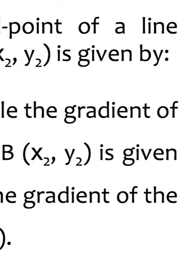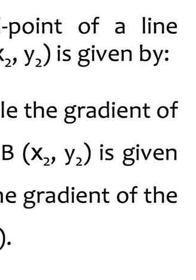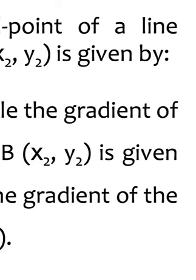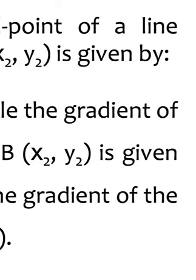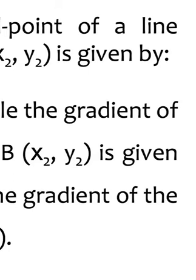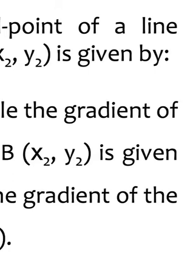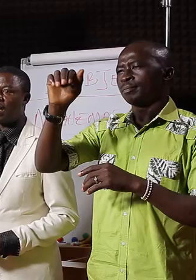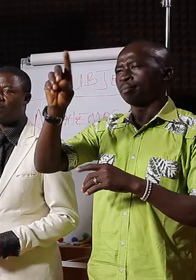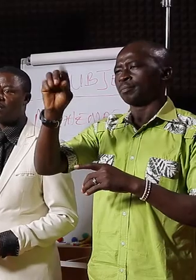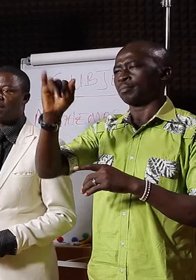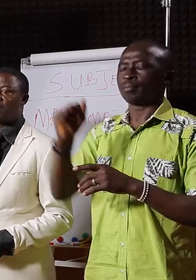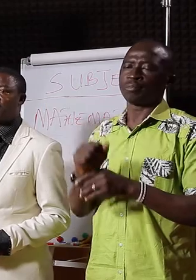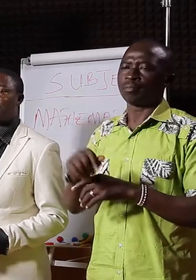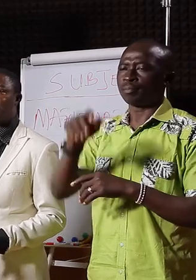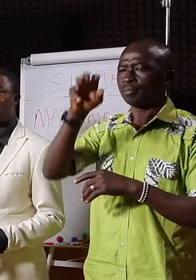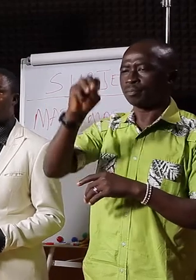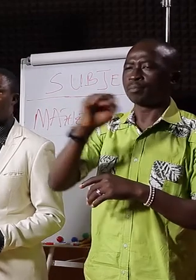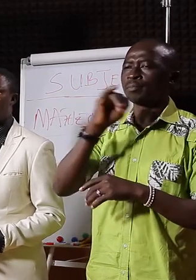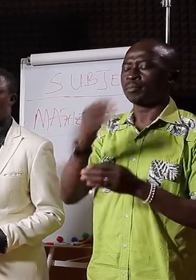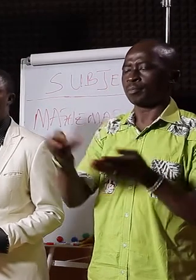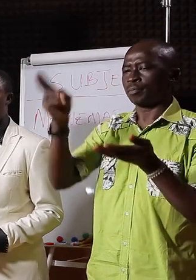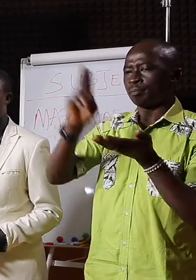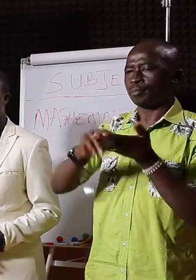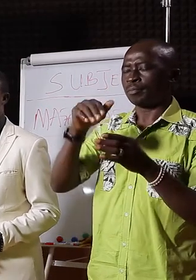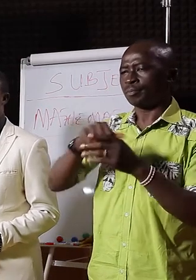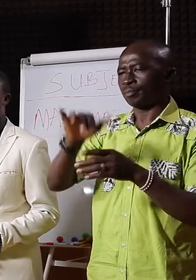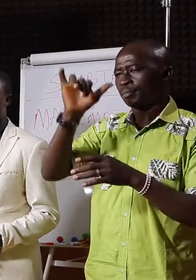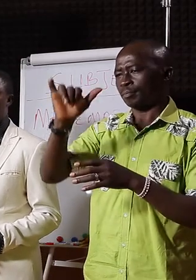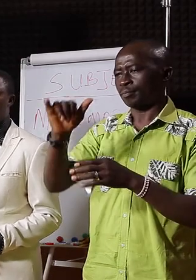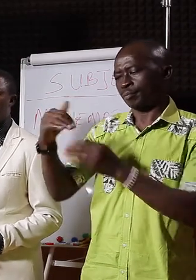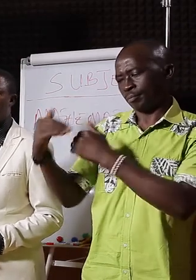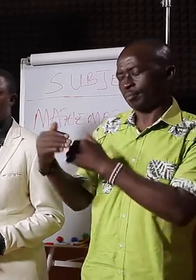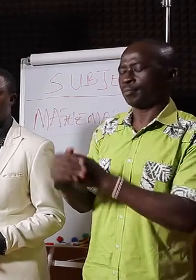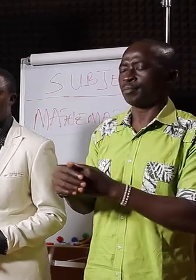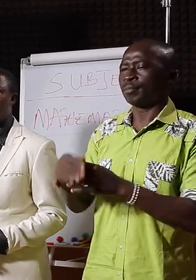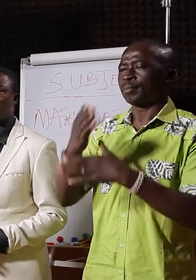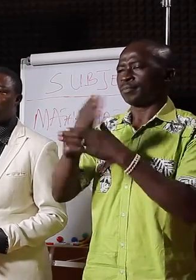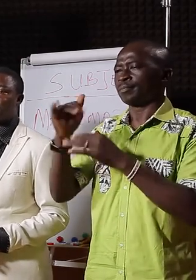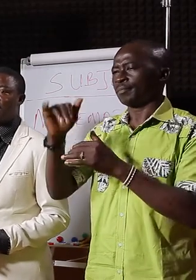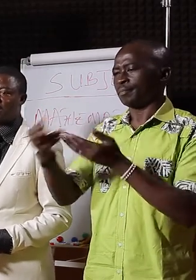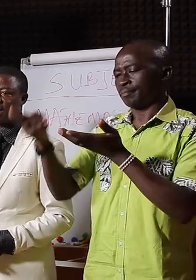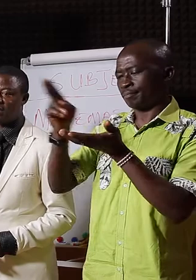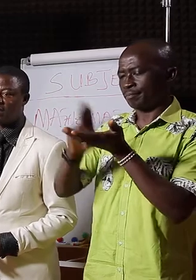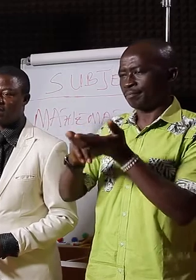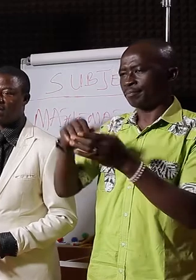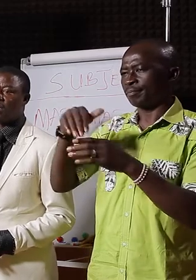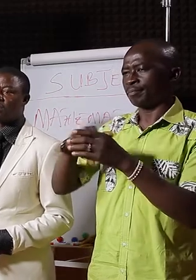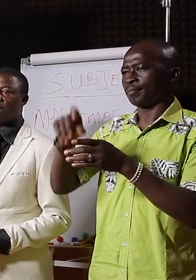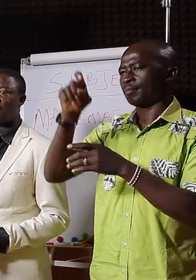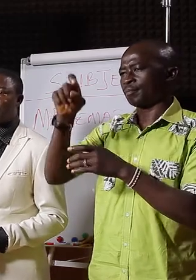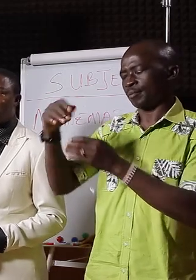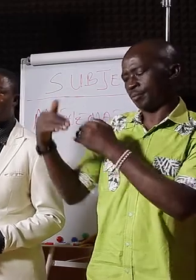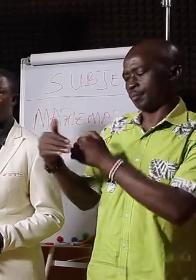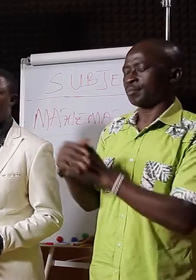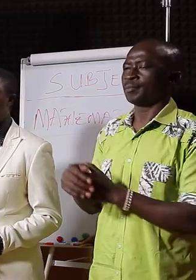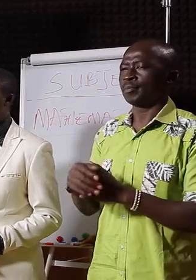gradient. So M is the increase in the y-axis divided by the increase in x-axis. So